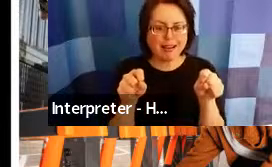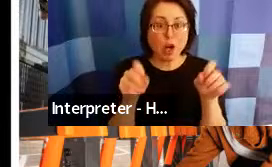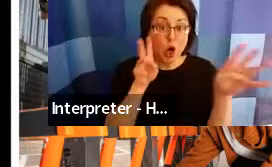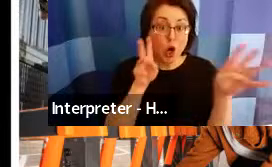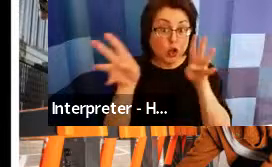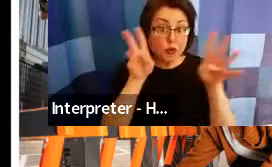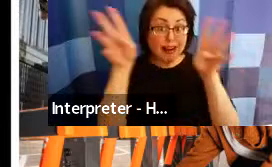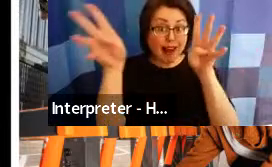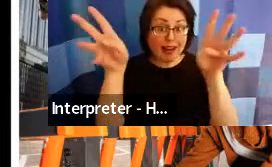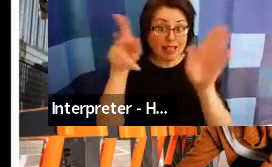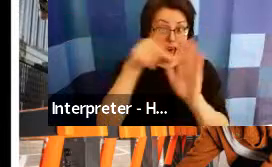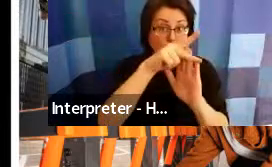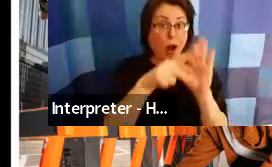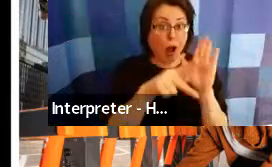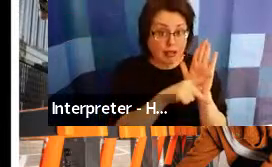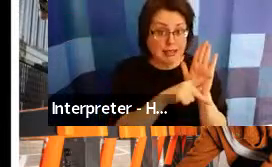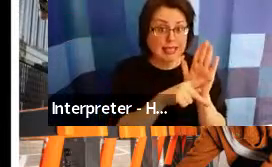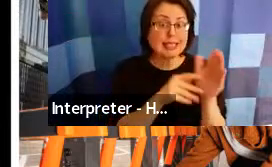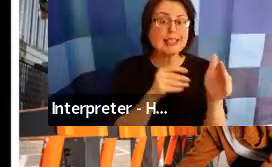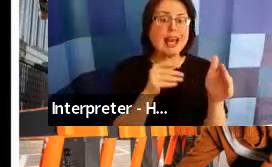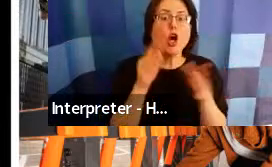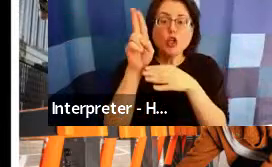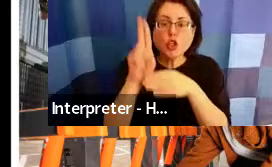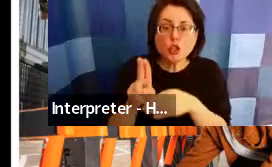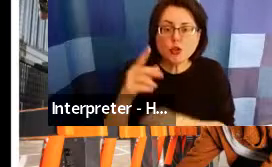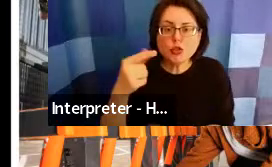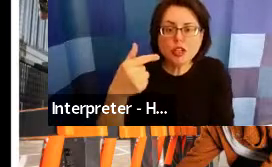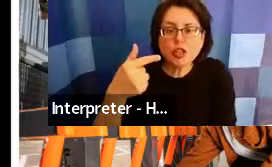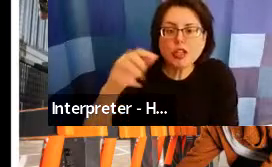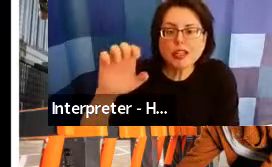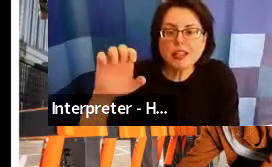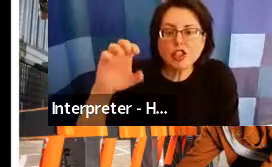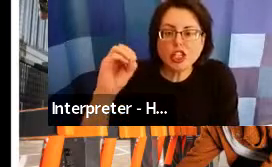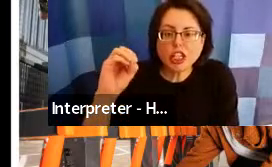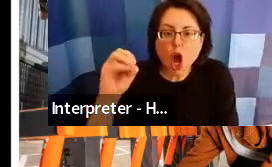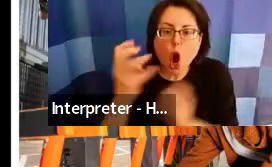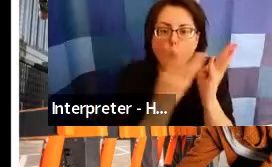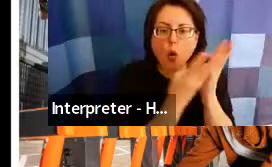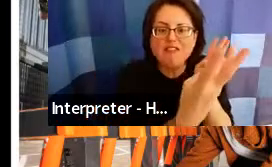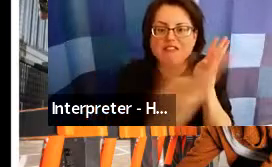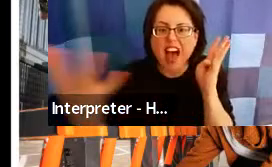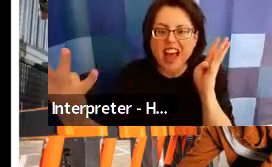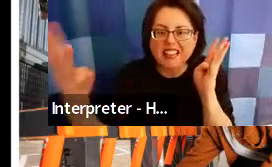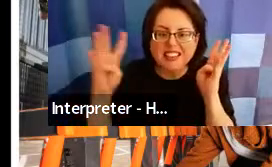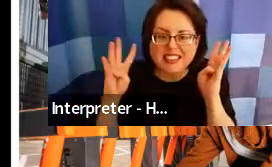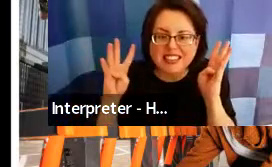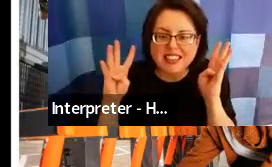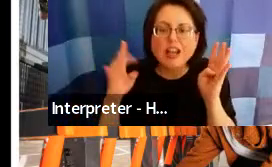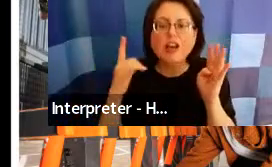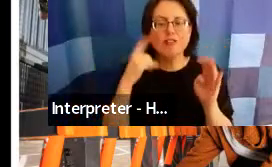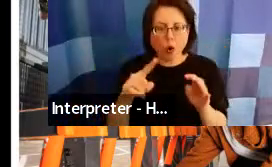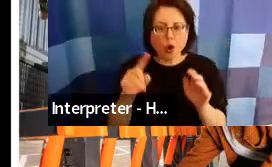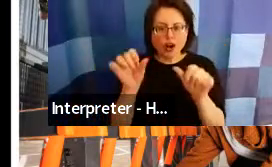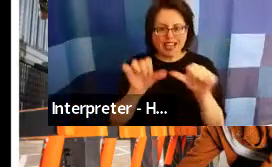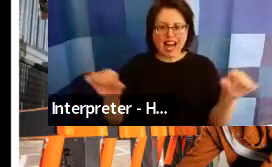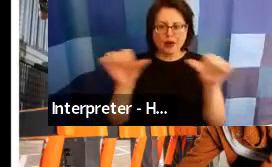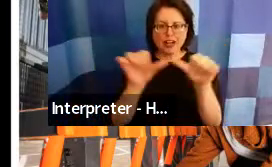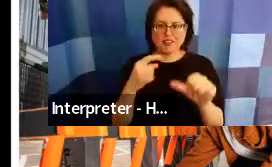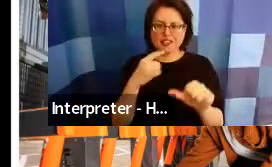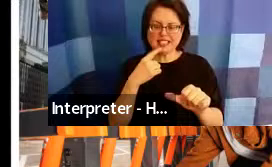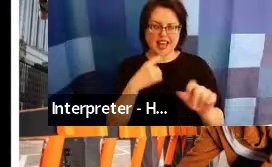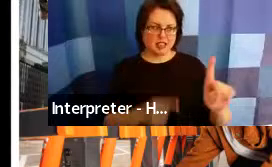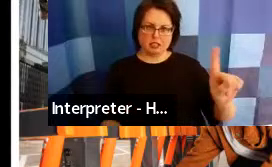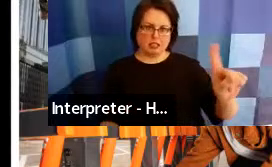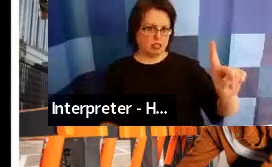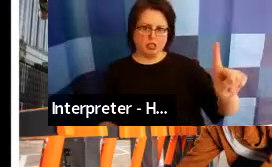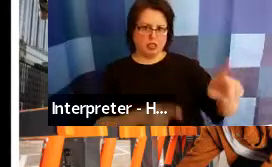create similar policies and use geofencing to designate areas as no-go zones for